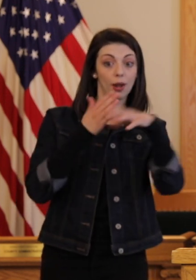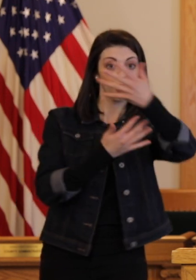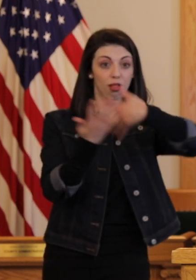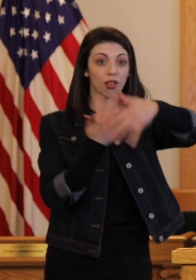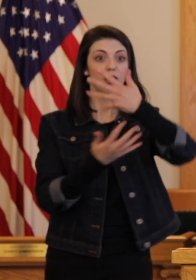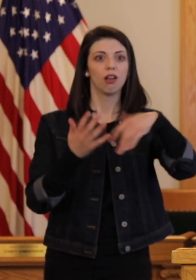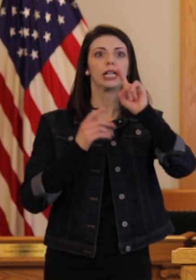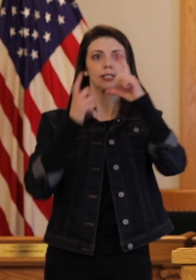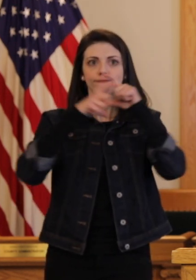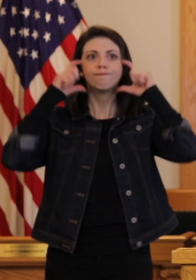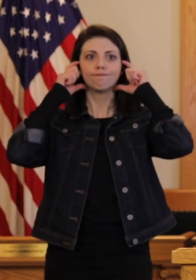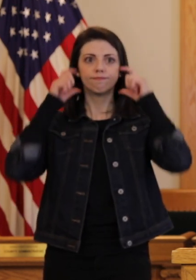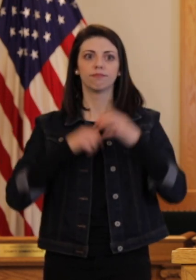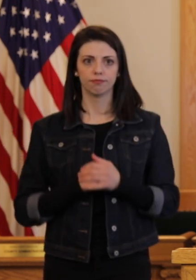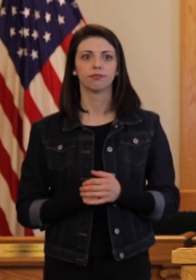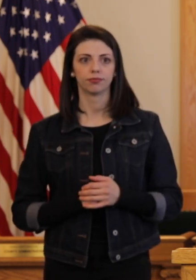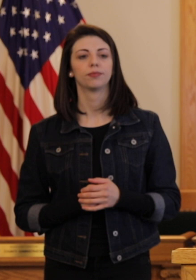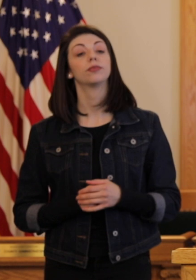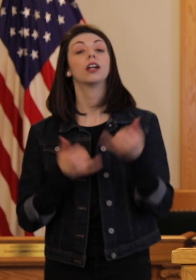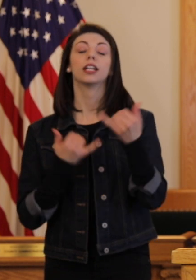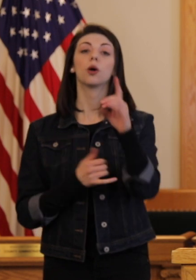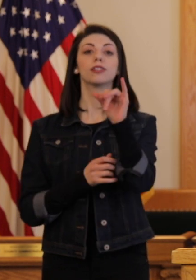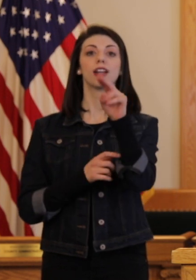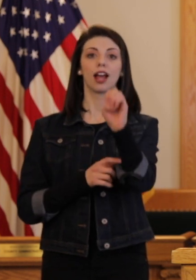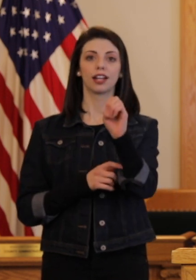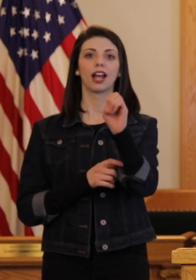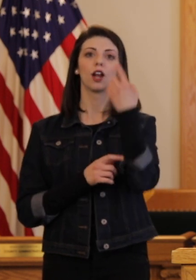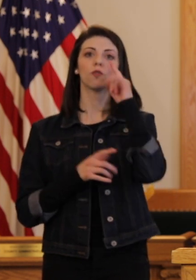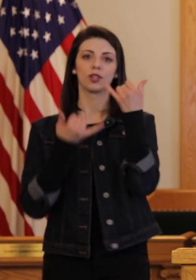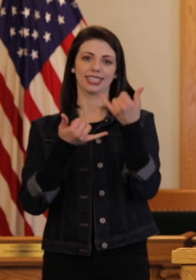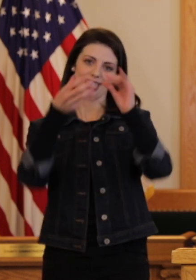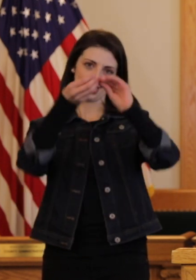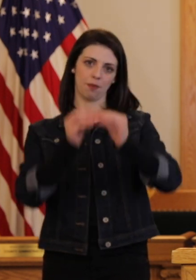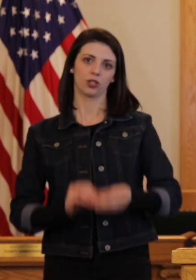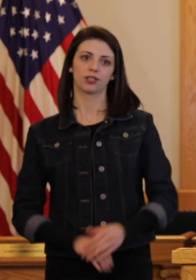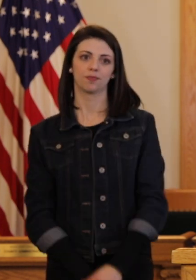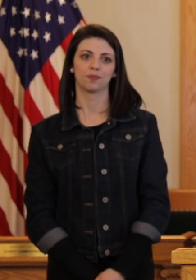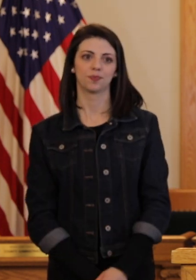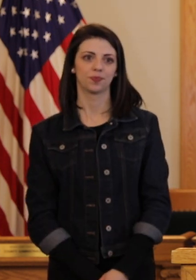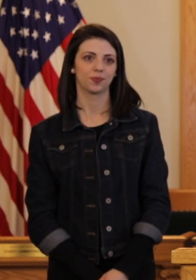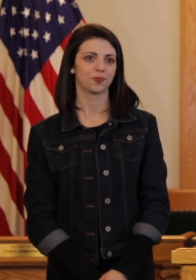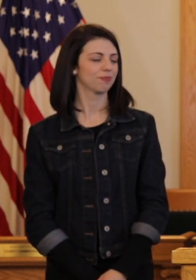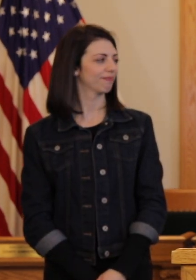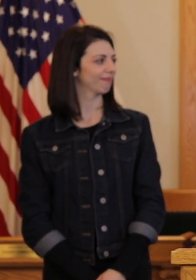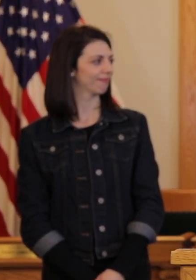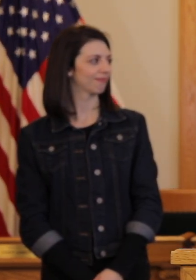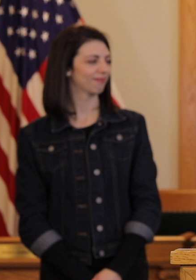maintained. And now Diane Oldenburg will give today's report on COVID-19 cases in the county.